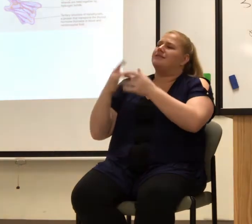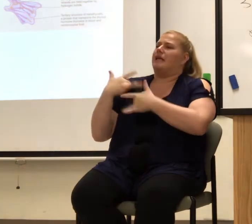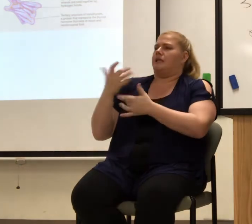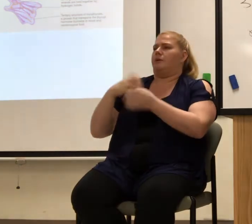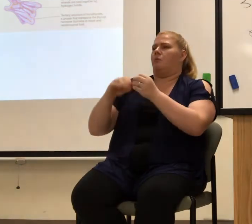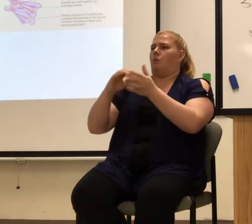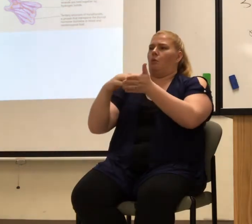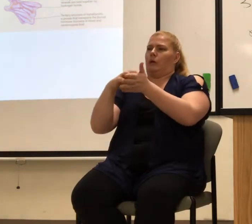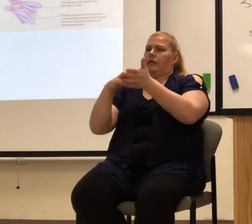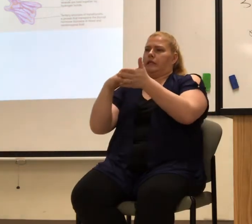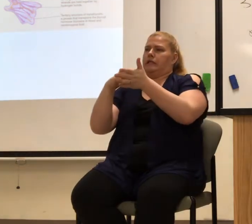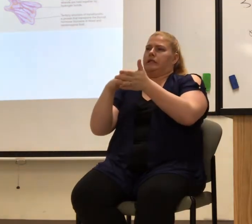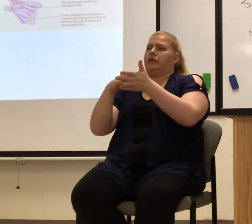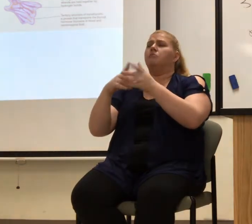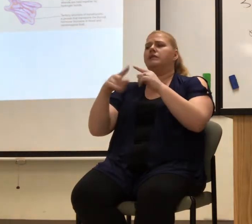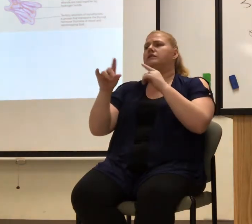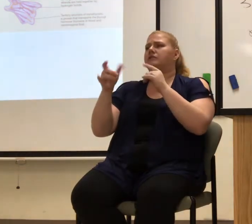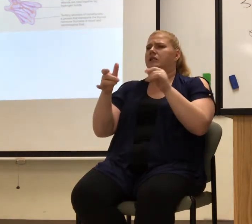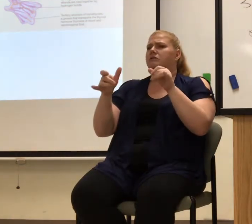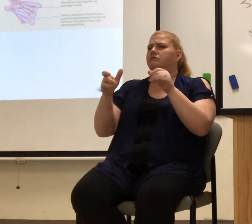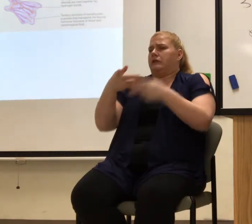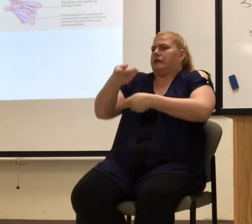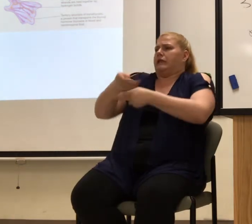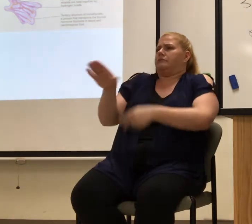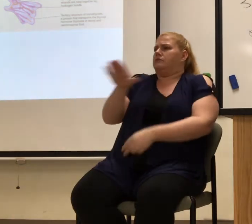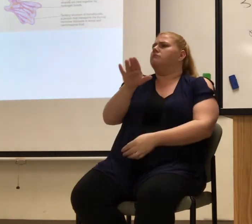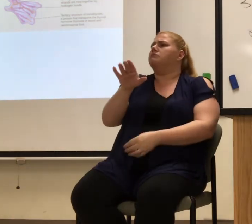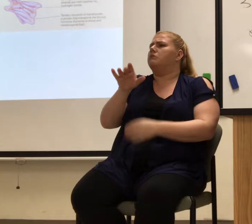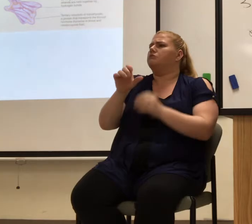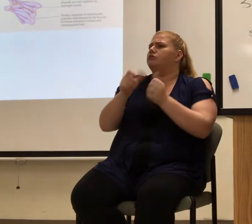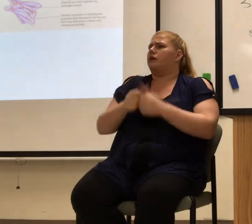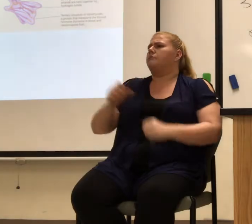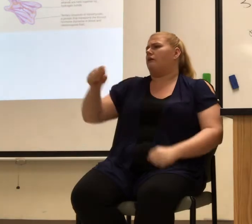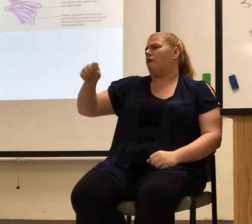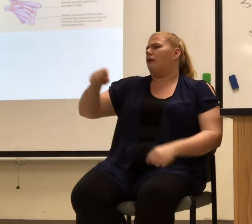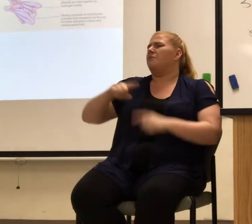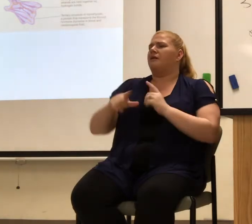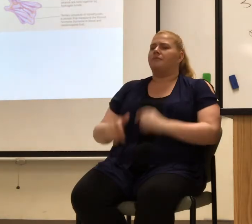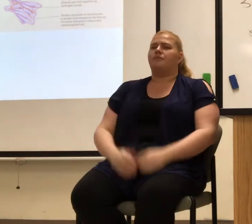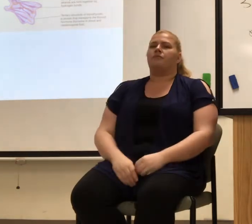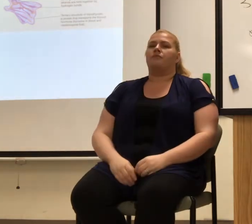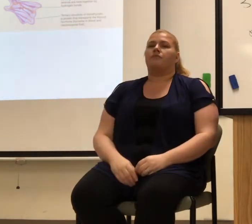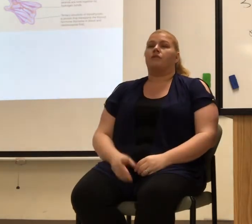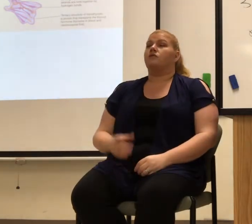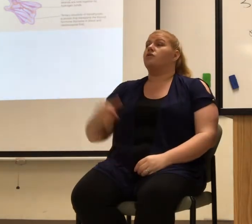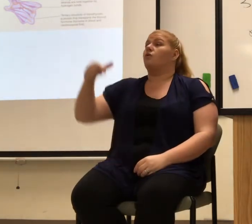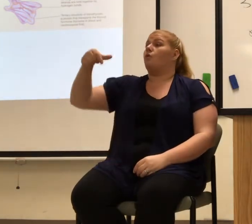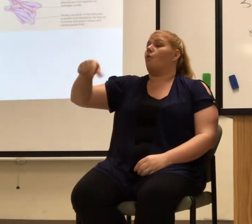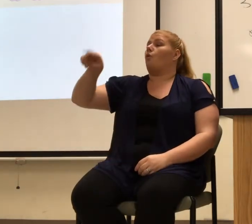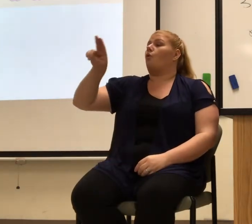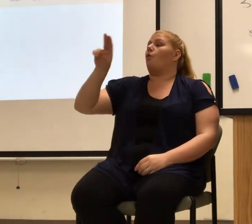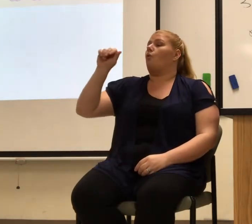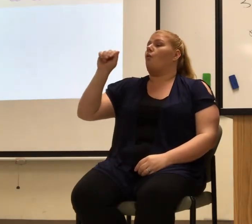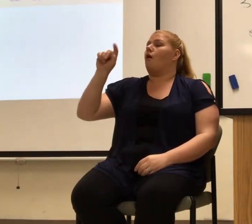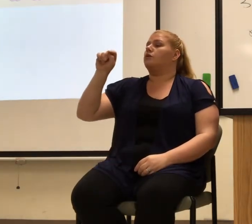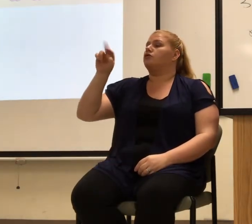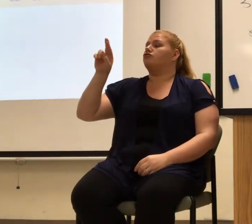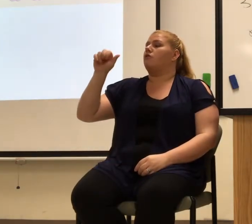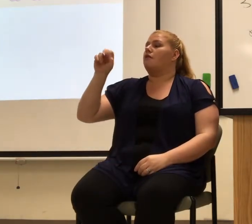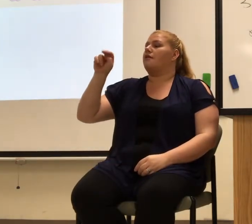It kind of maintains that shape, right? That's kind of the definition of it. So the quaternary structure,